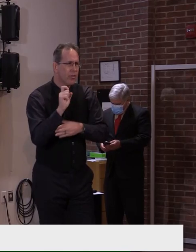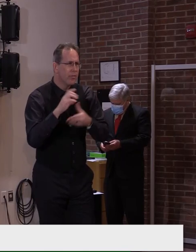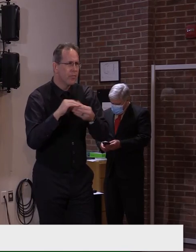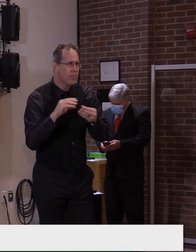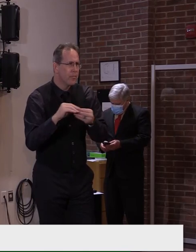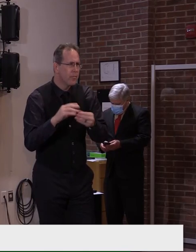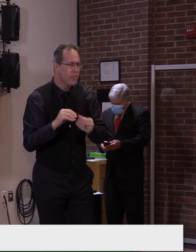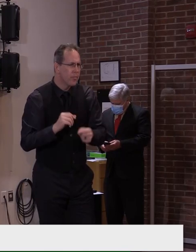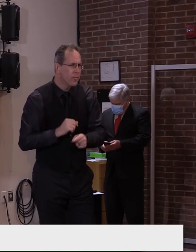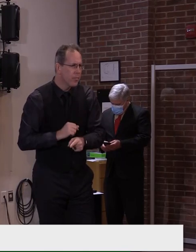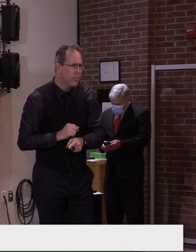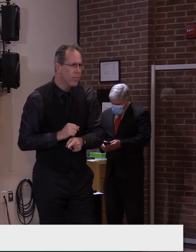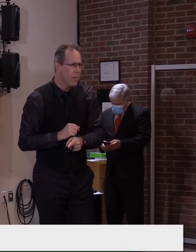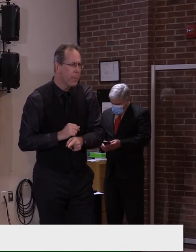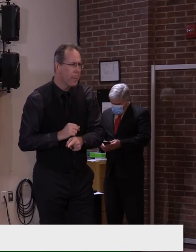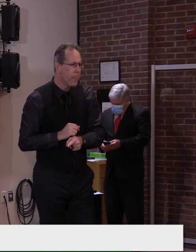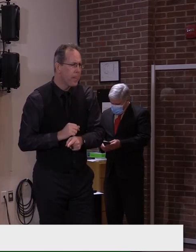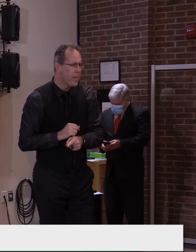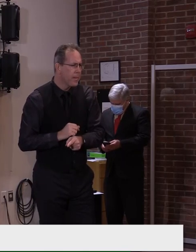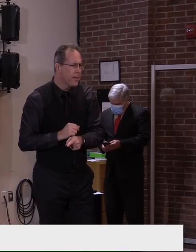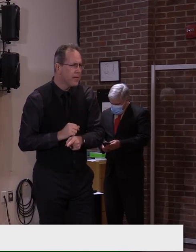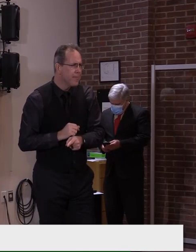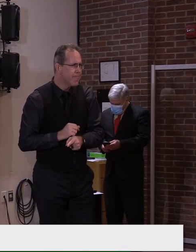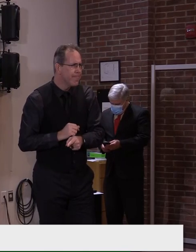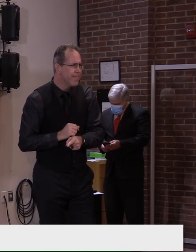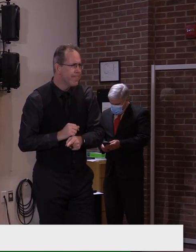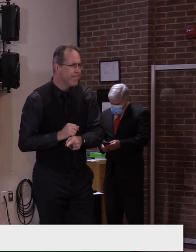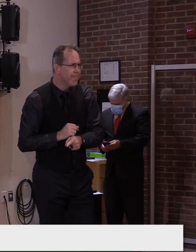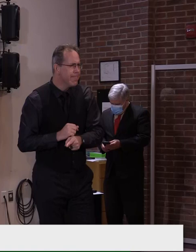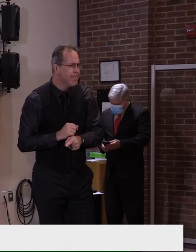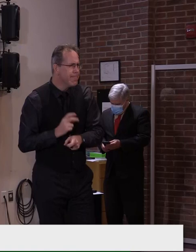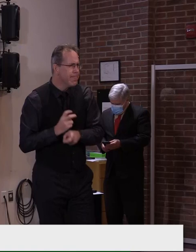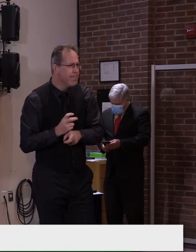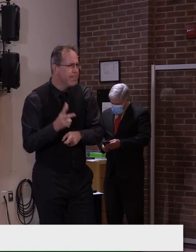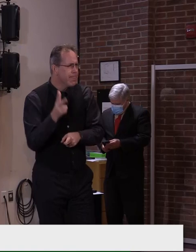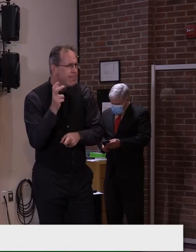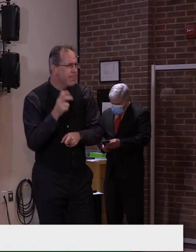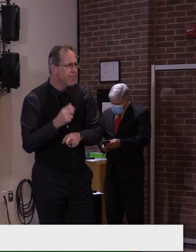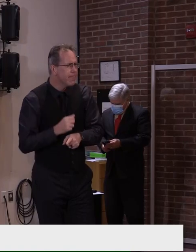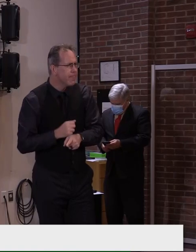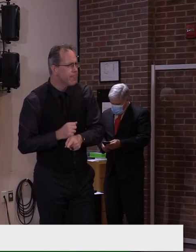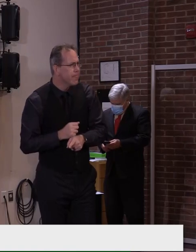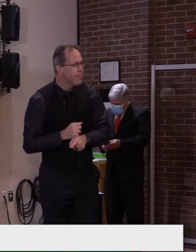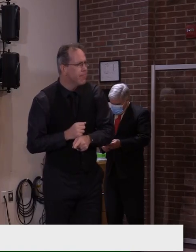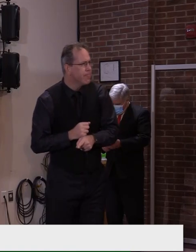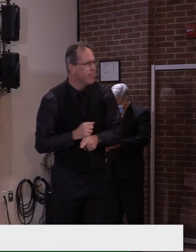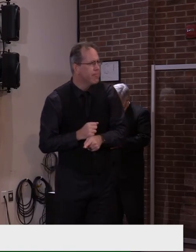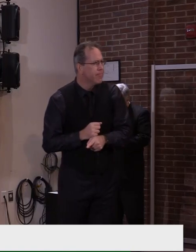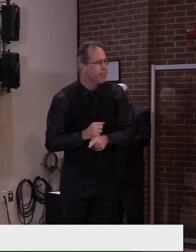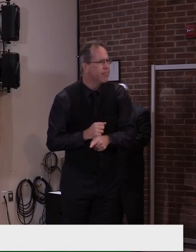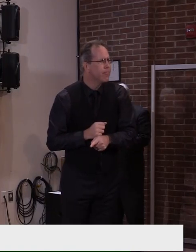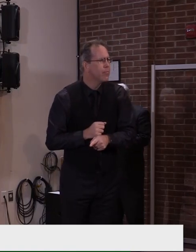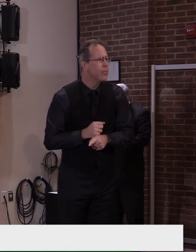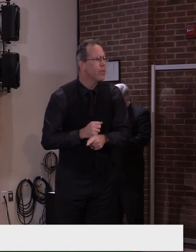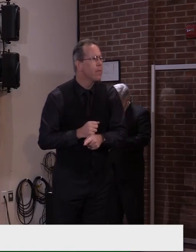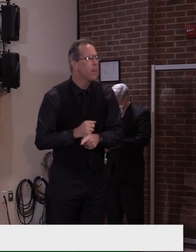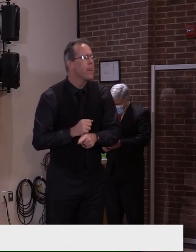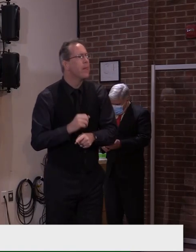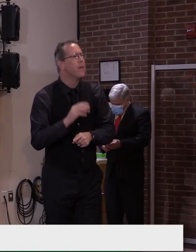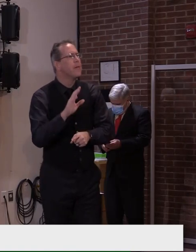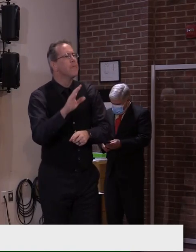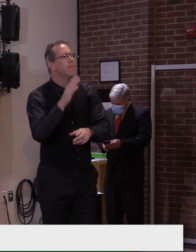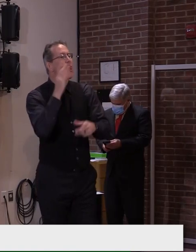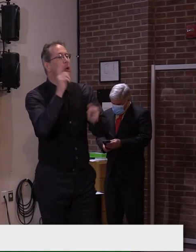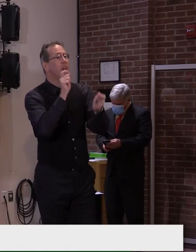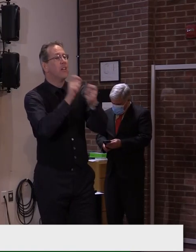not be just talking explicitly about the tax, but more about how the industry is doing as a whole. So I'll attempt to answer, just support what you